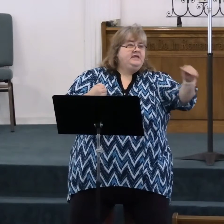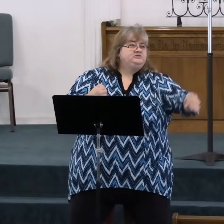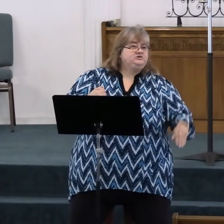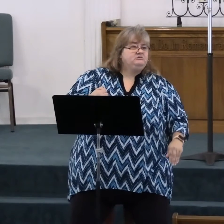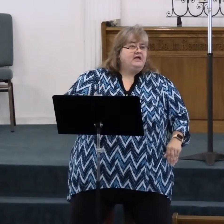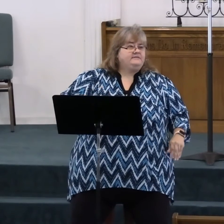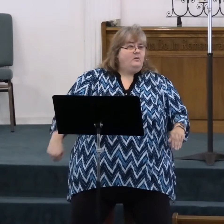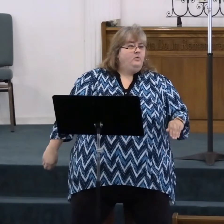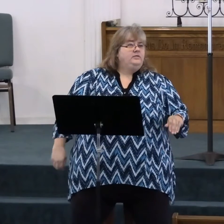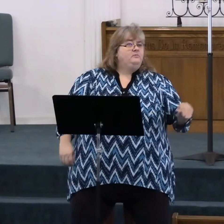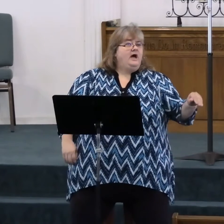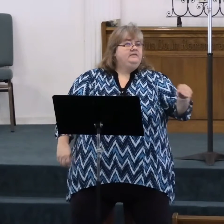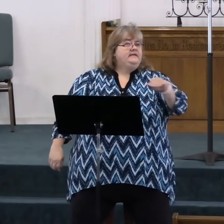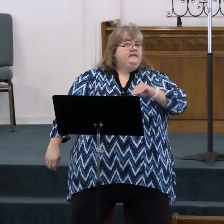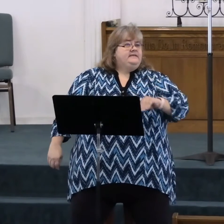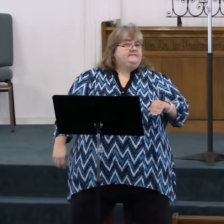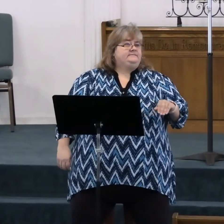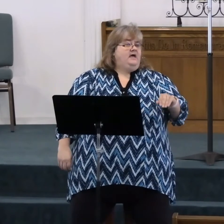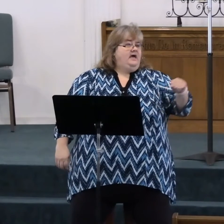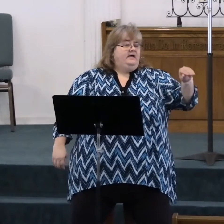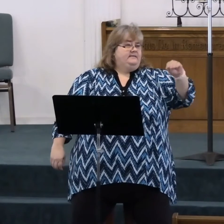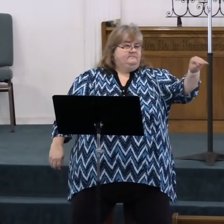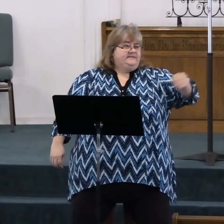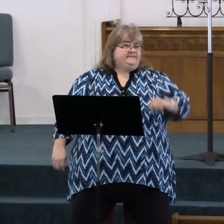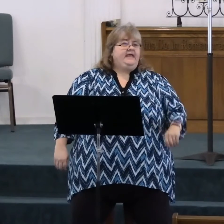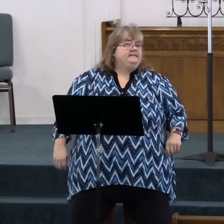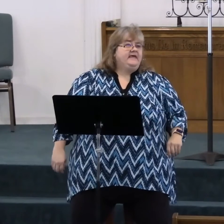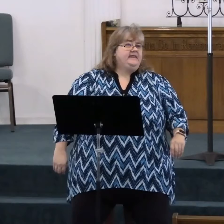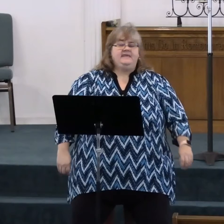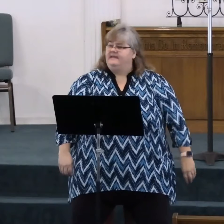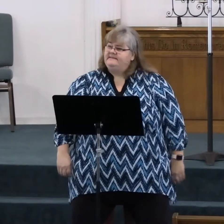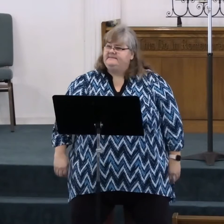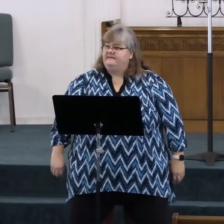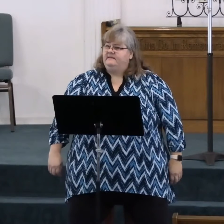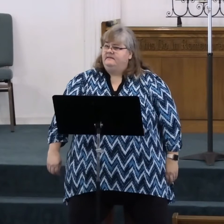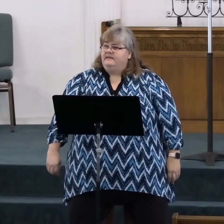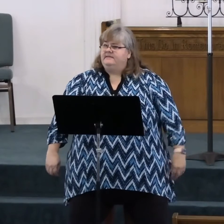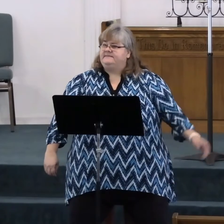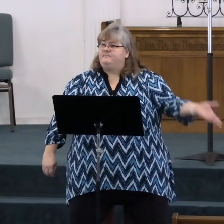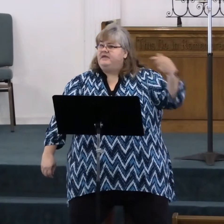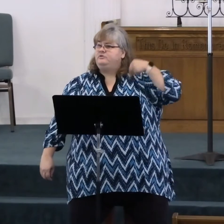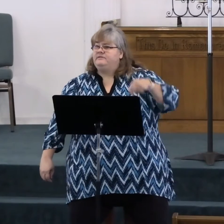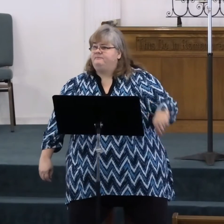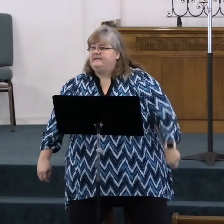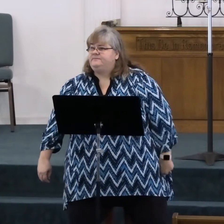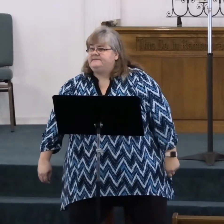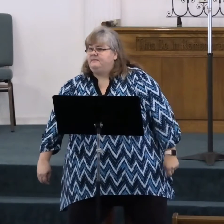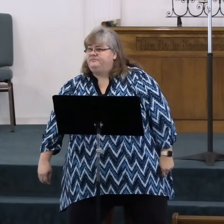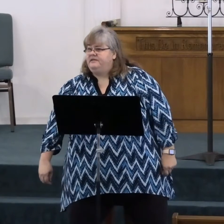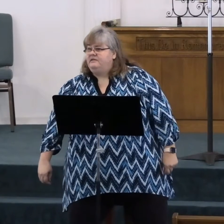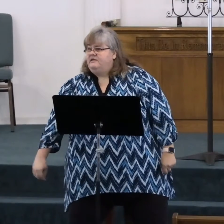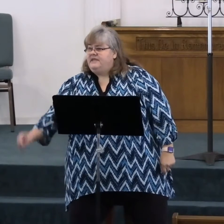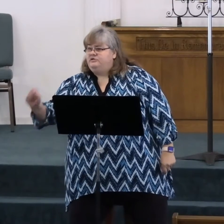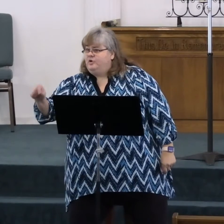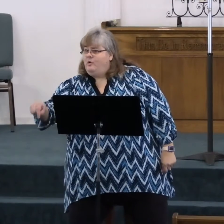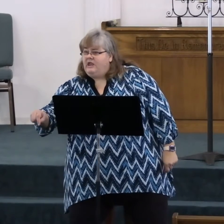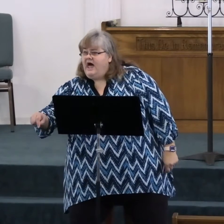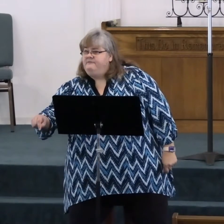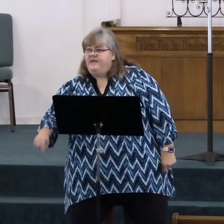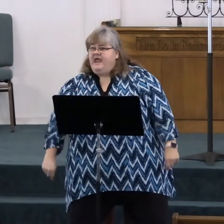hits you like the woolly wally Satan that he is. He'll smack you in the face with something in your life, and